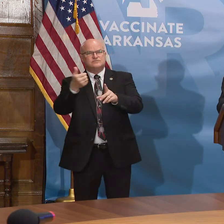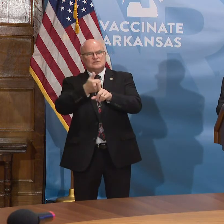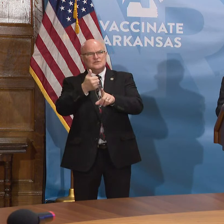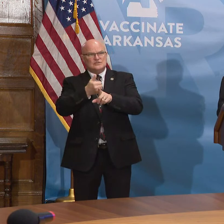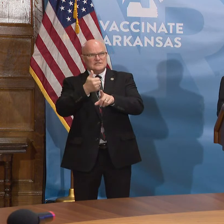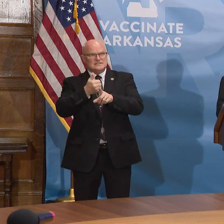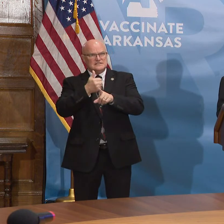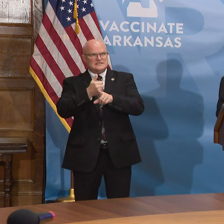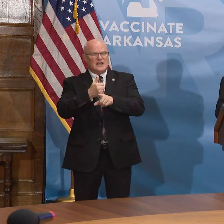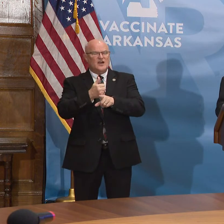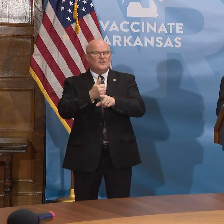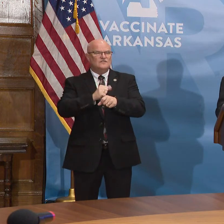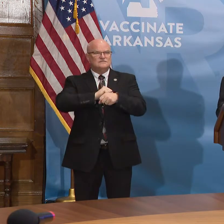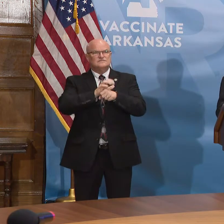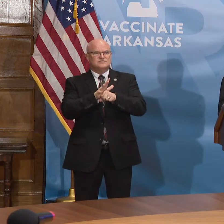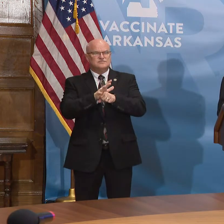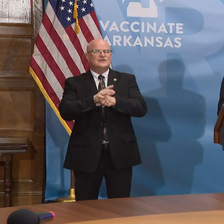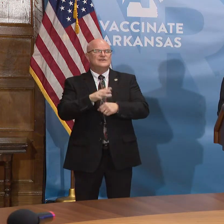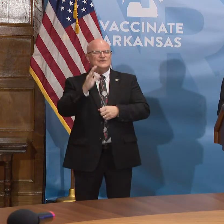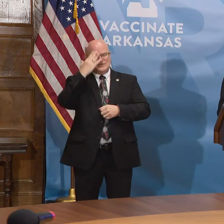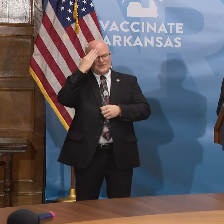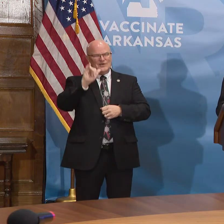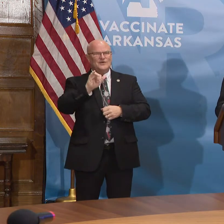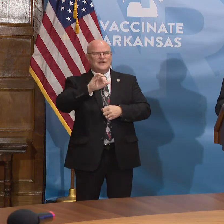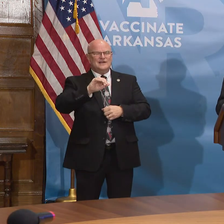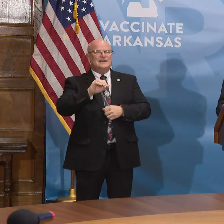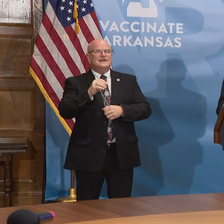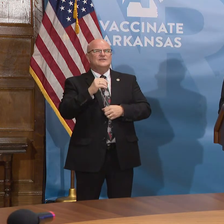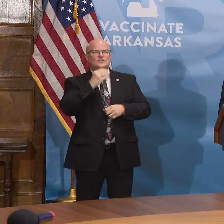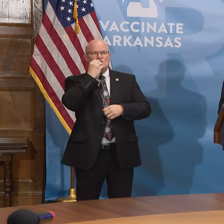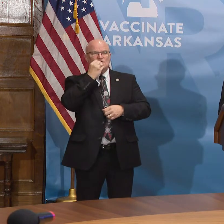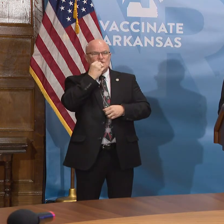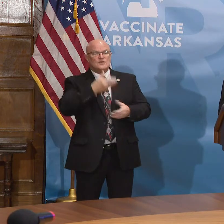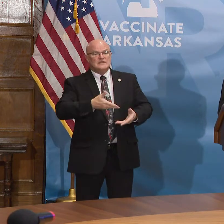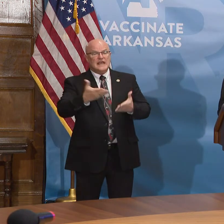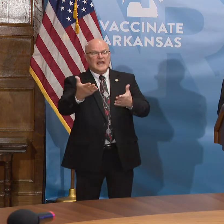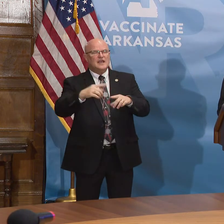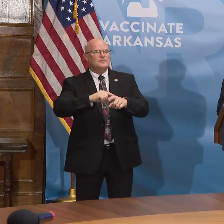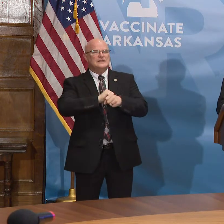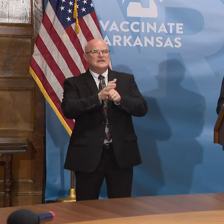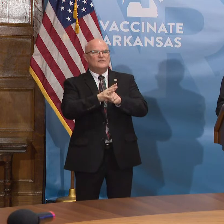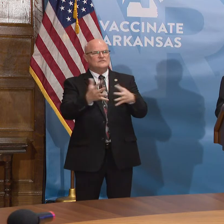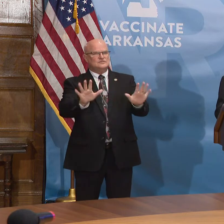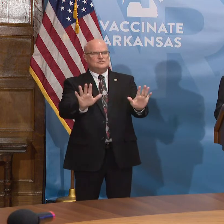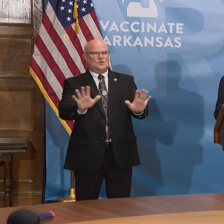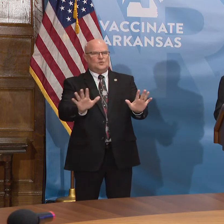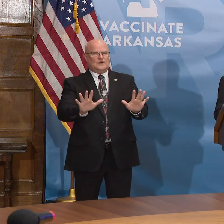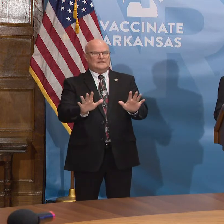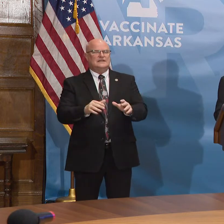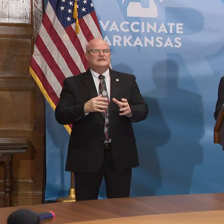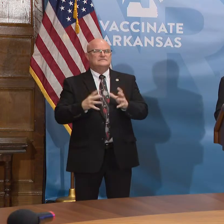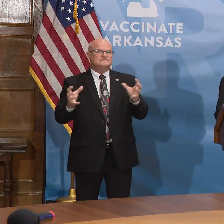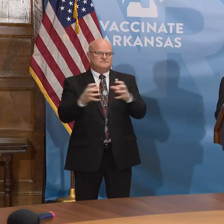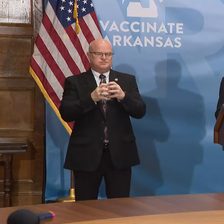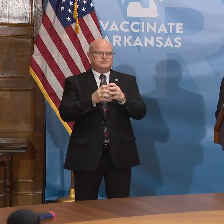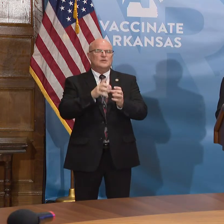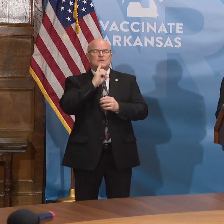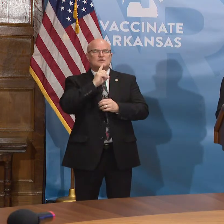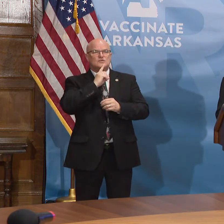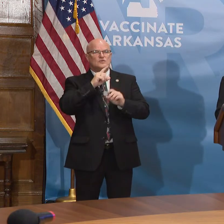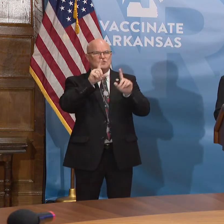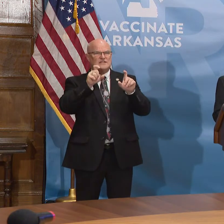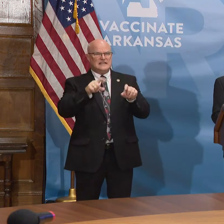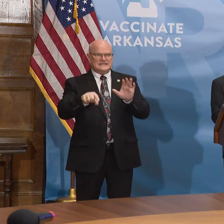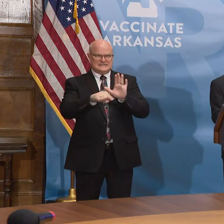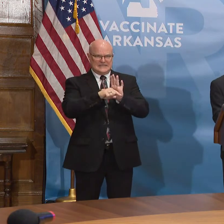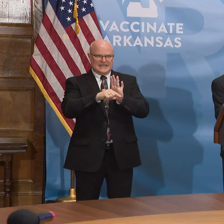your dish to the get-together, but you're not bringing COVID to the get-together by having a test to show that you're